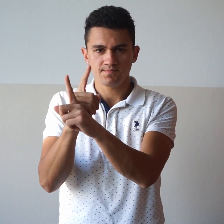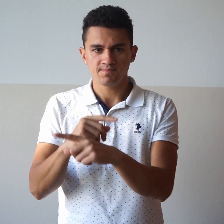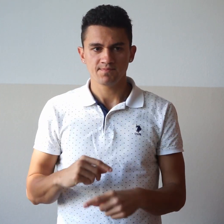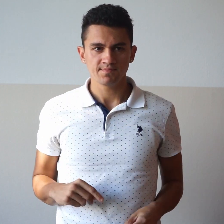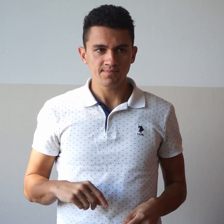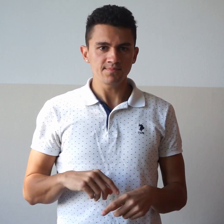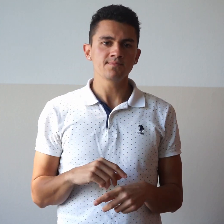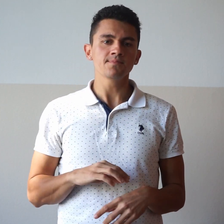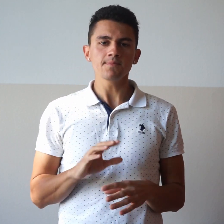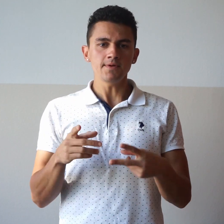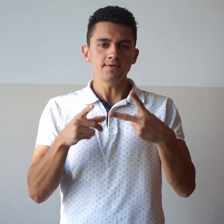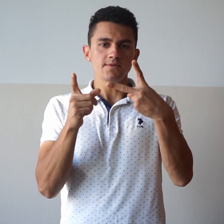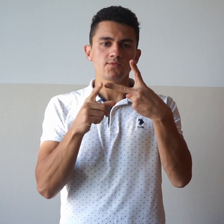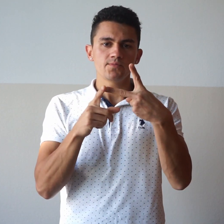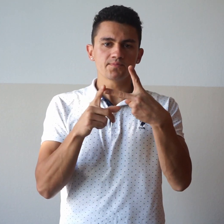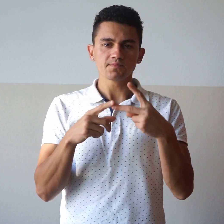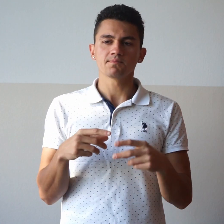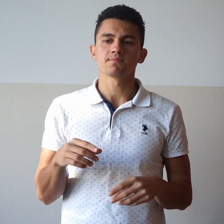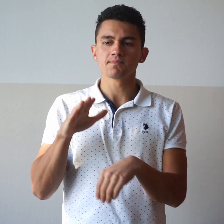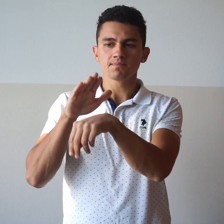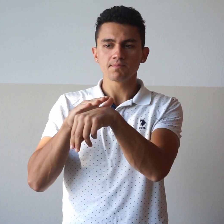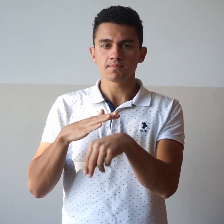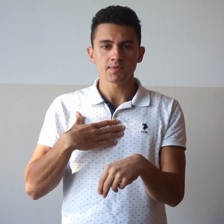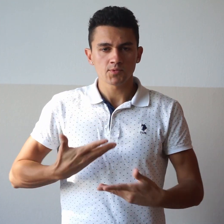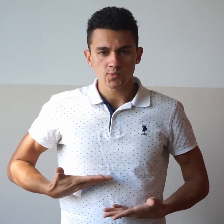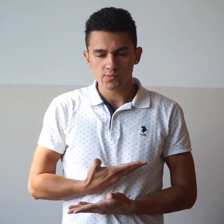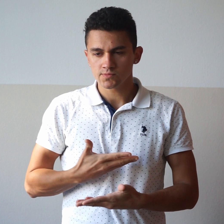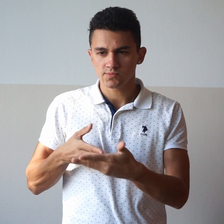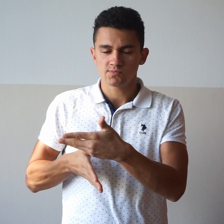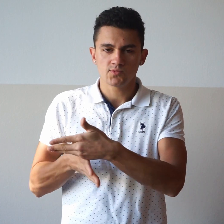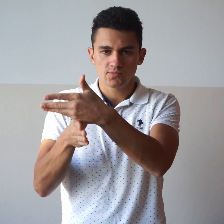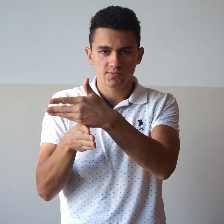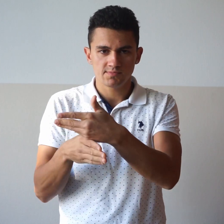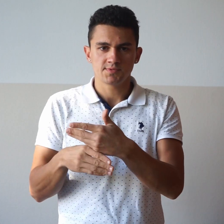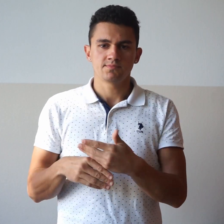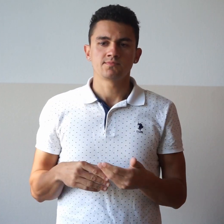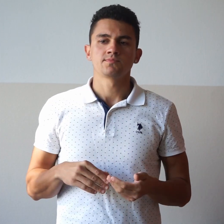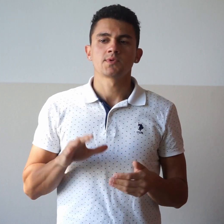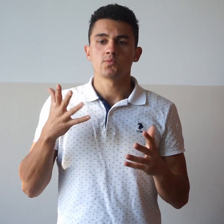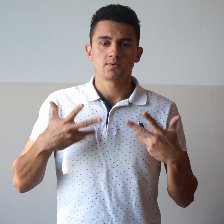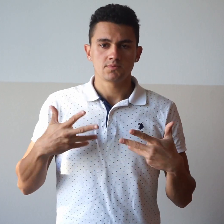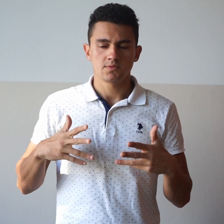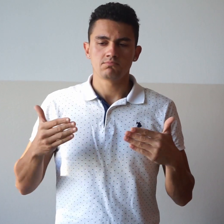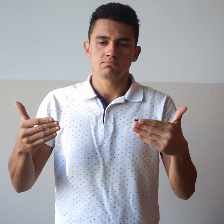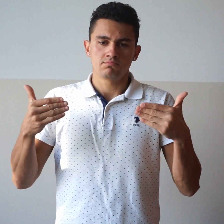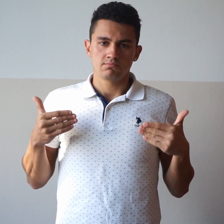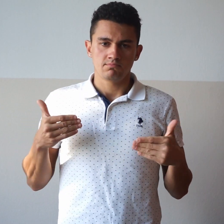First, approach carefully and slowly so they don't feel threatened. It is good